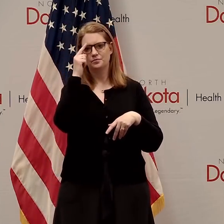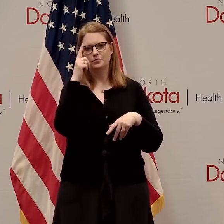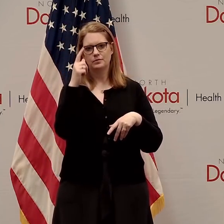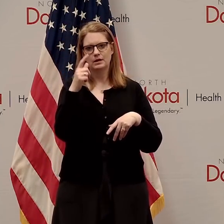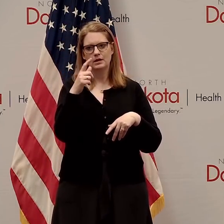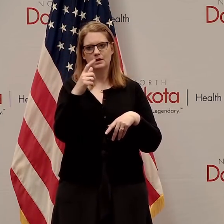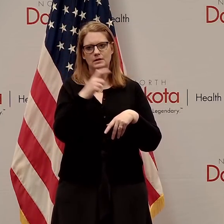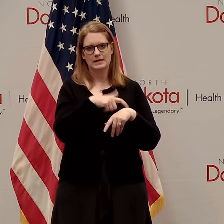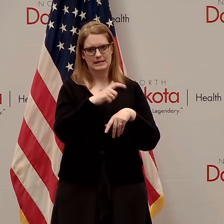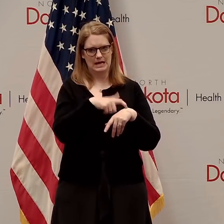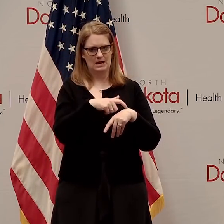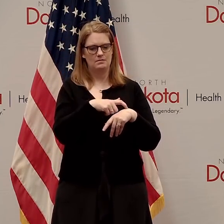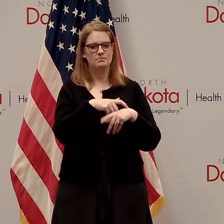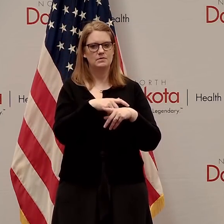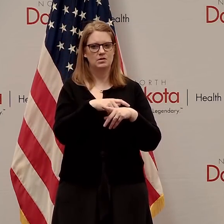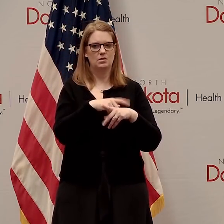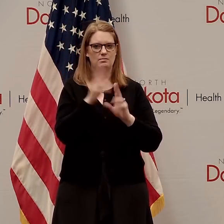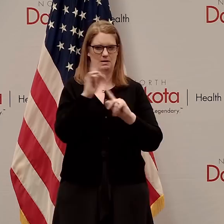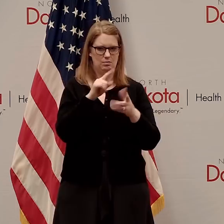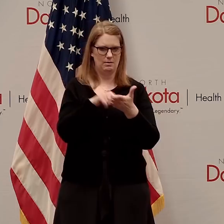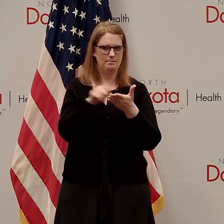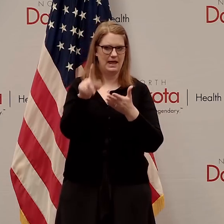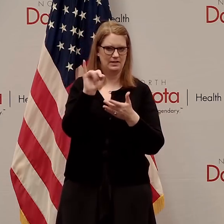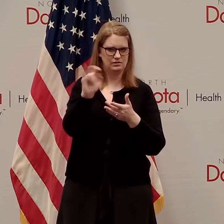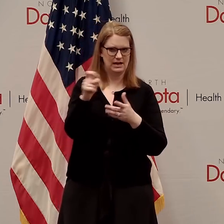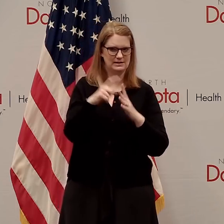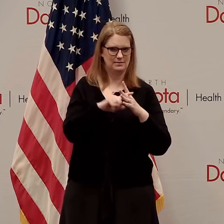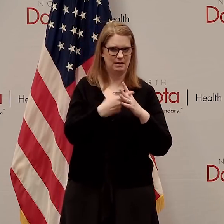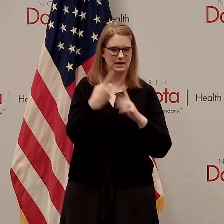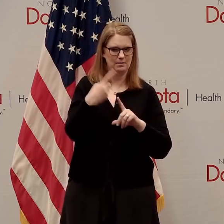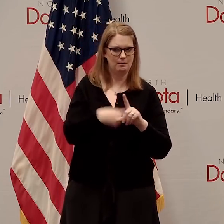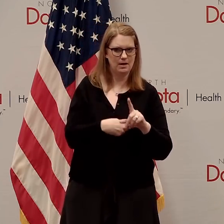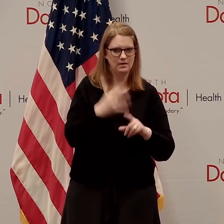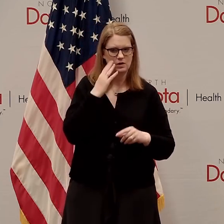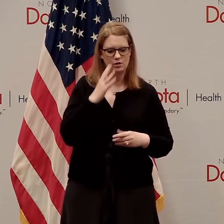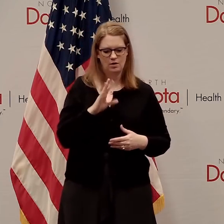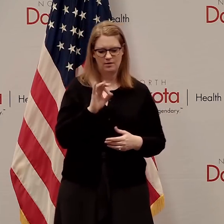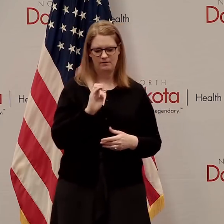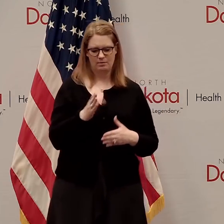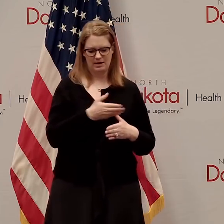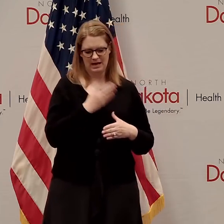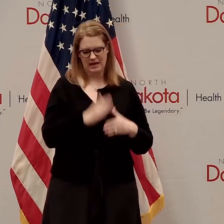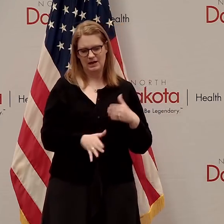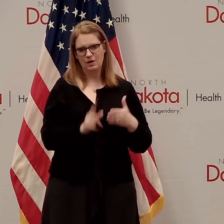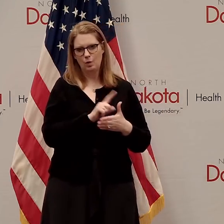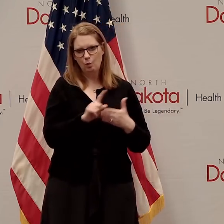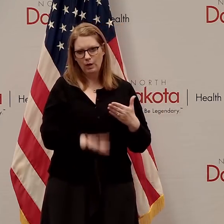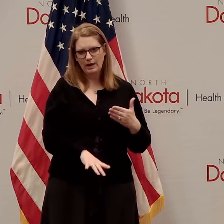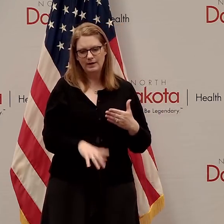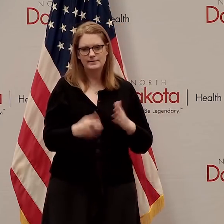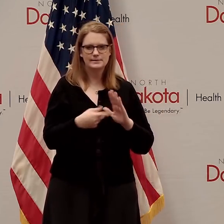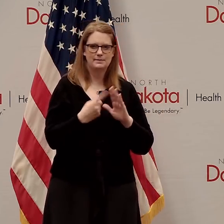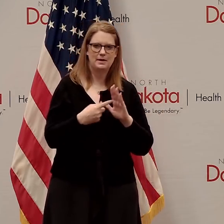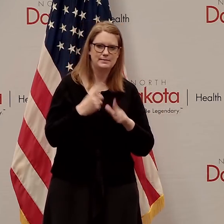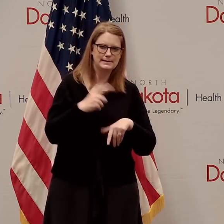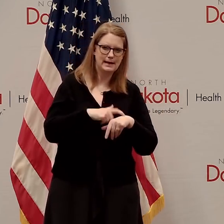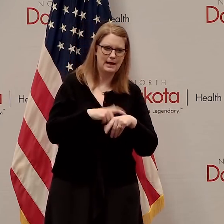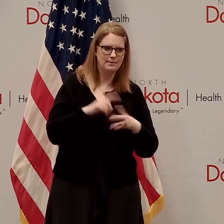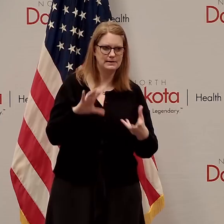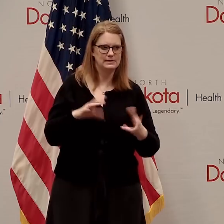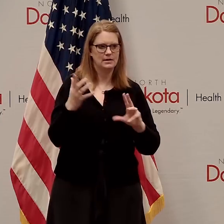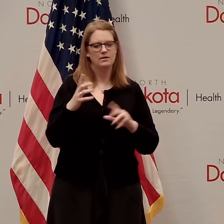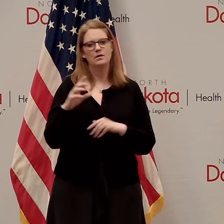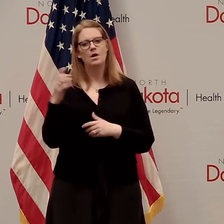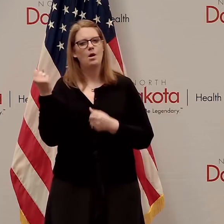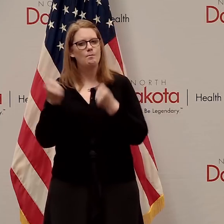were processed at the beginning of the month due to February ending on a weekend. Sometimes we get some timing variations, but motor